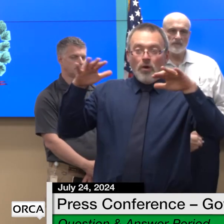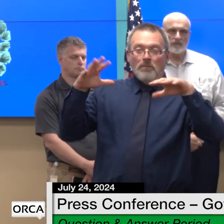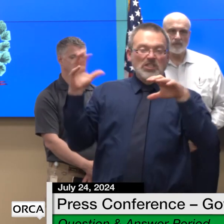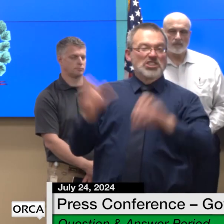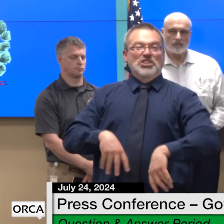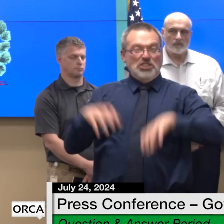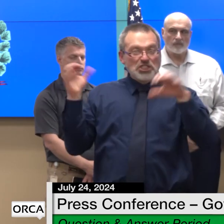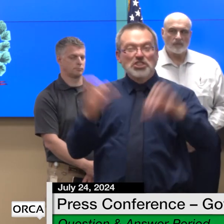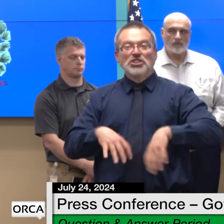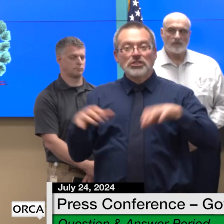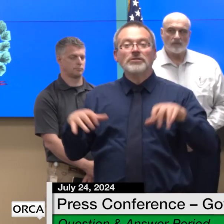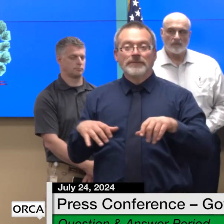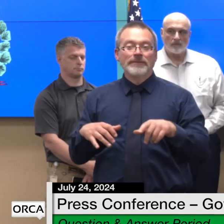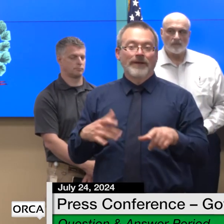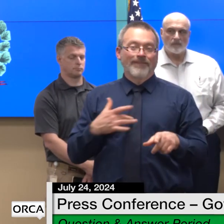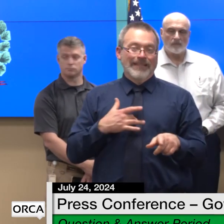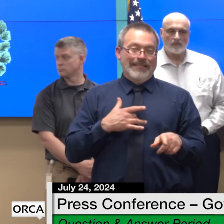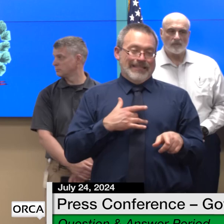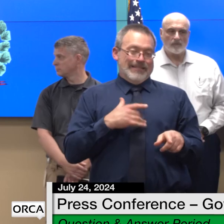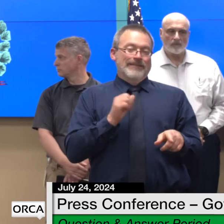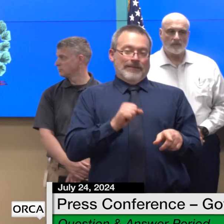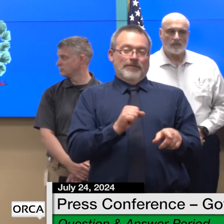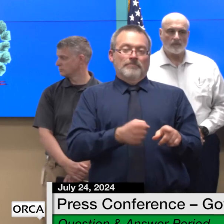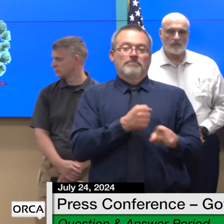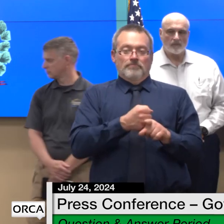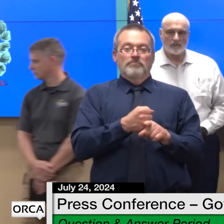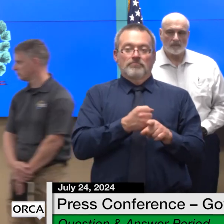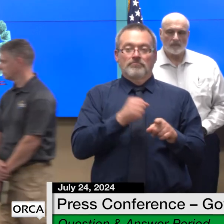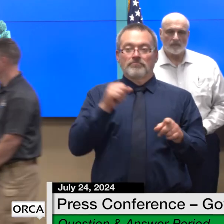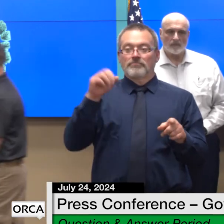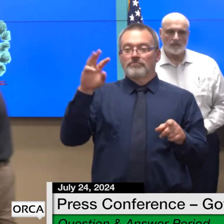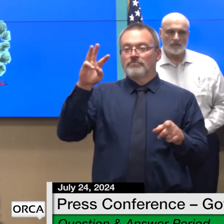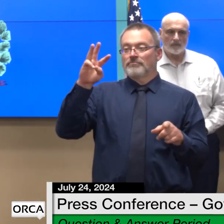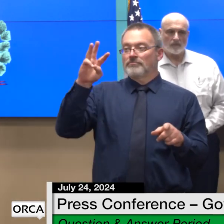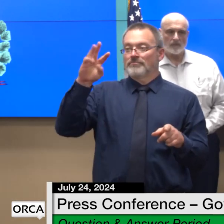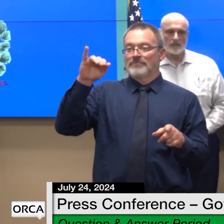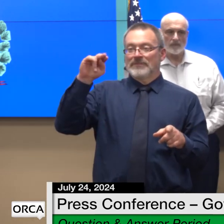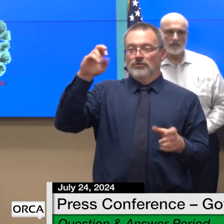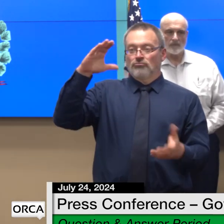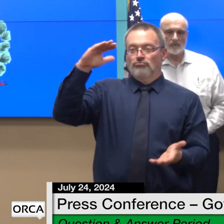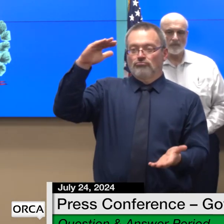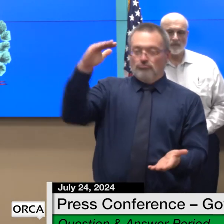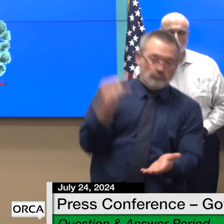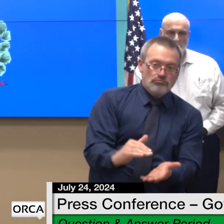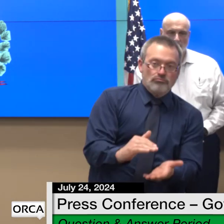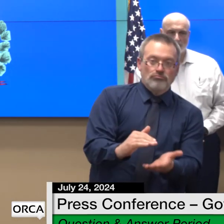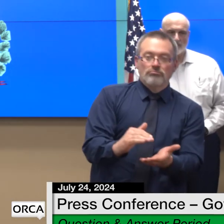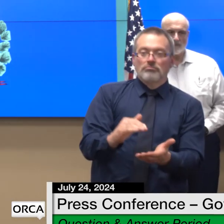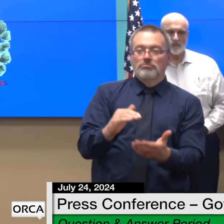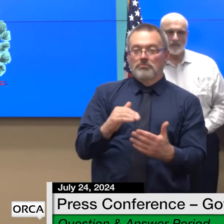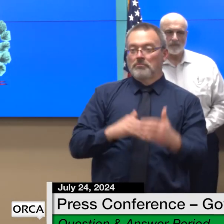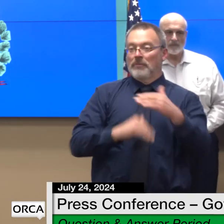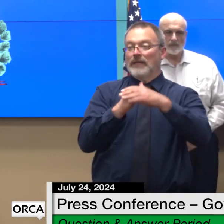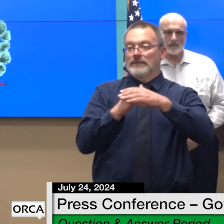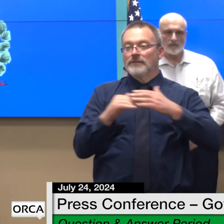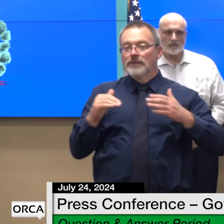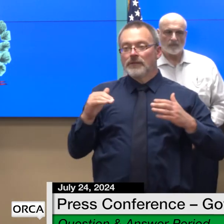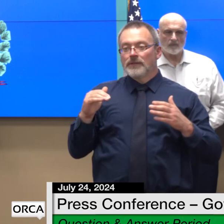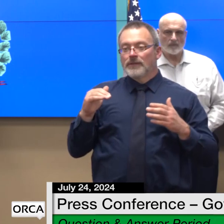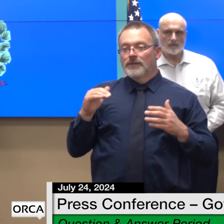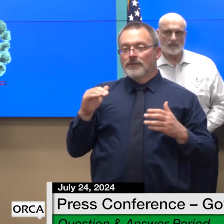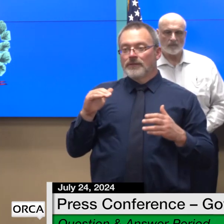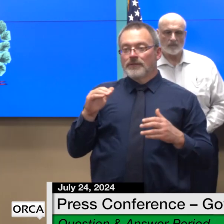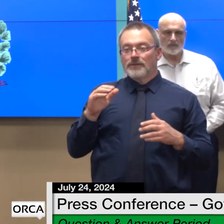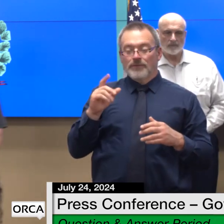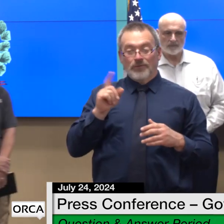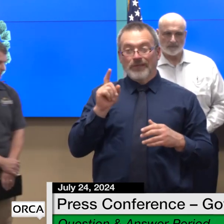estimates are in that storm alone, it reduced flood levels by 6 inches, which can often be the difference between people having water in their basement and